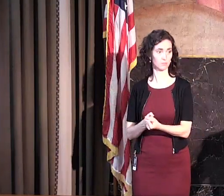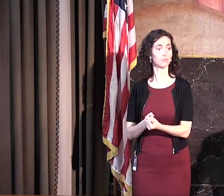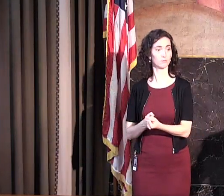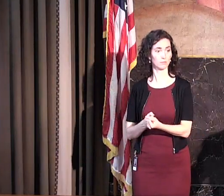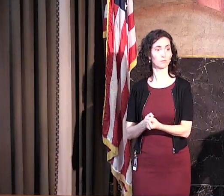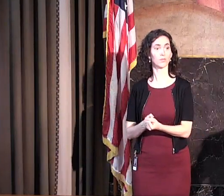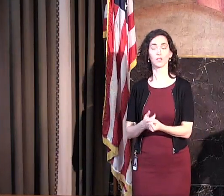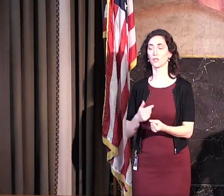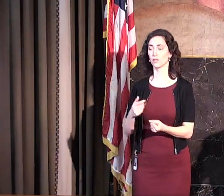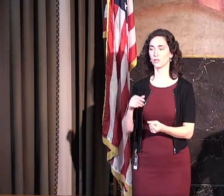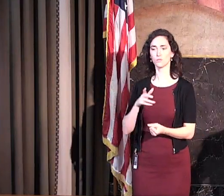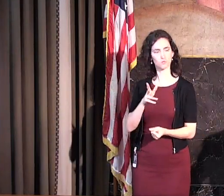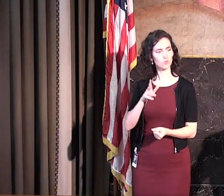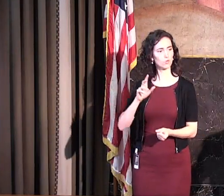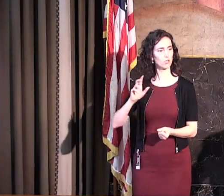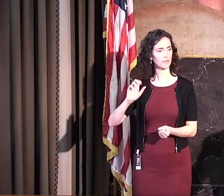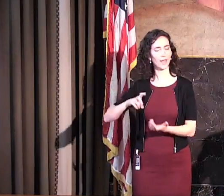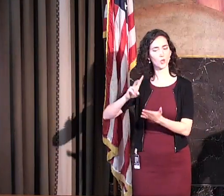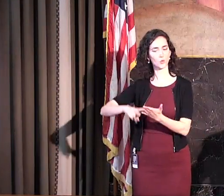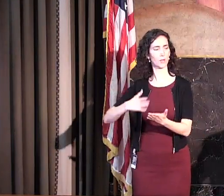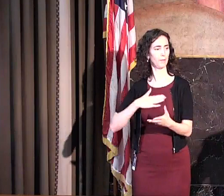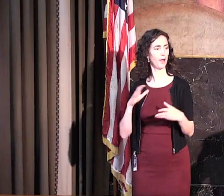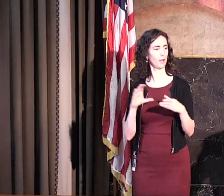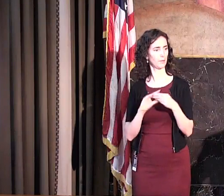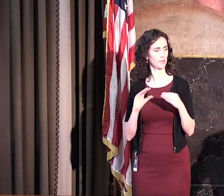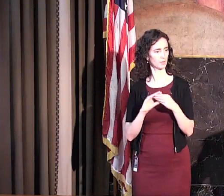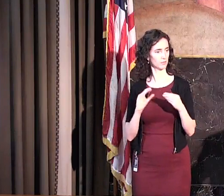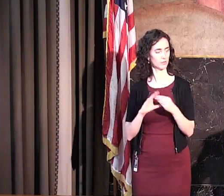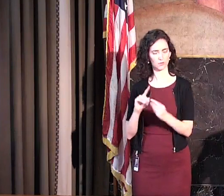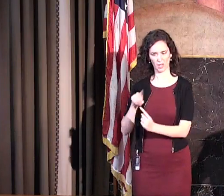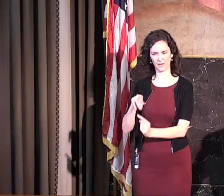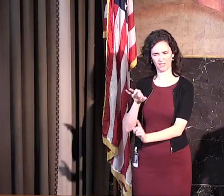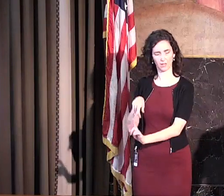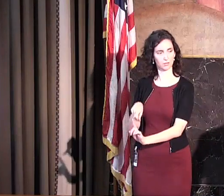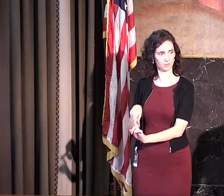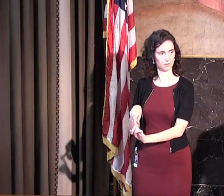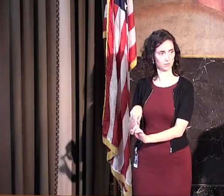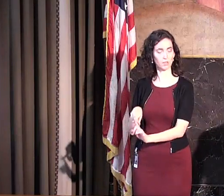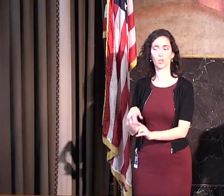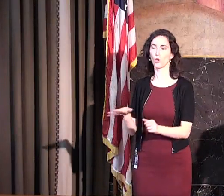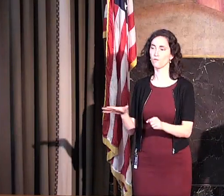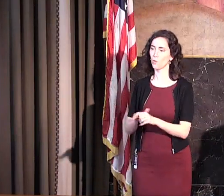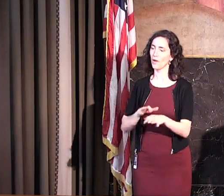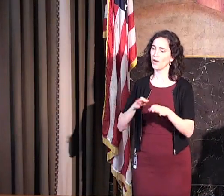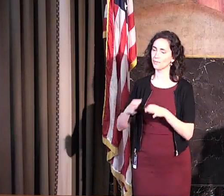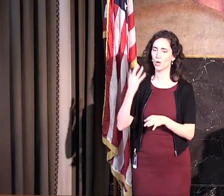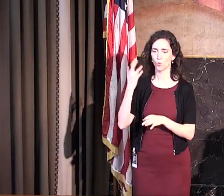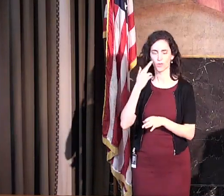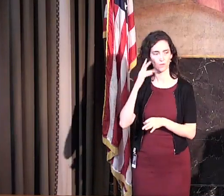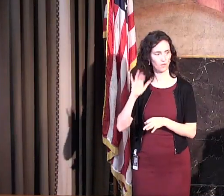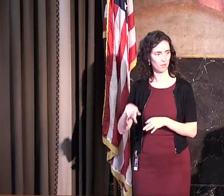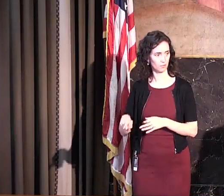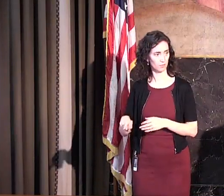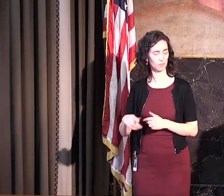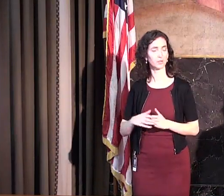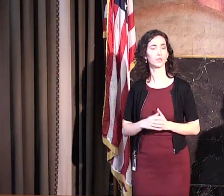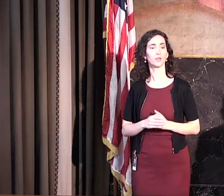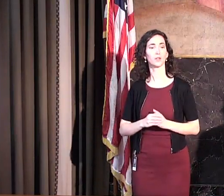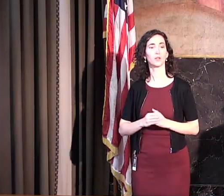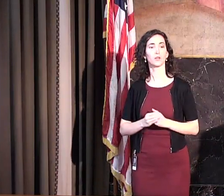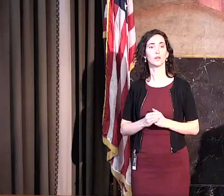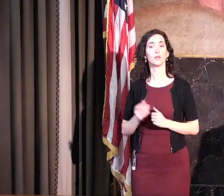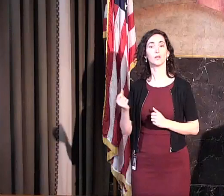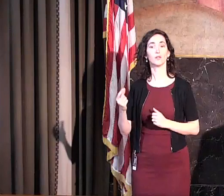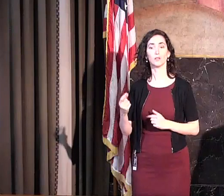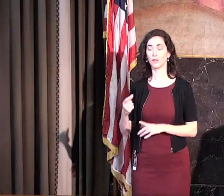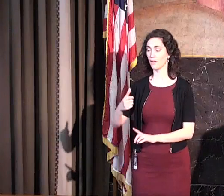veto message that I issued, and they fully explained the rationale for all of those. All of those